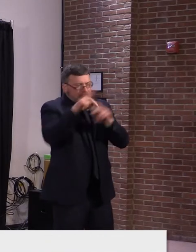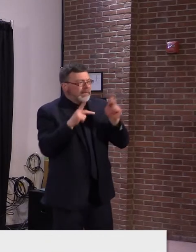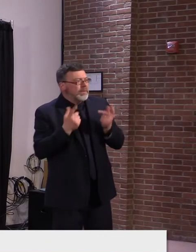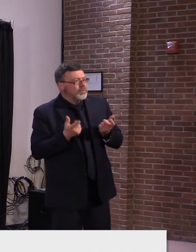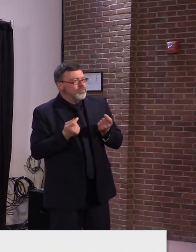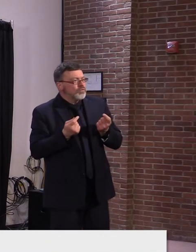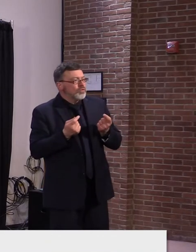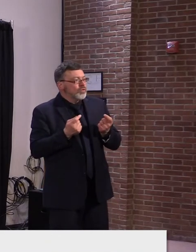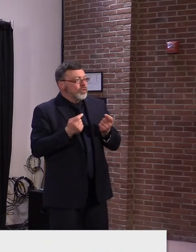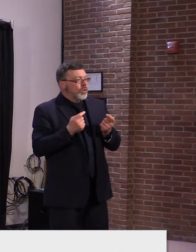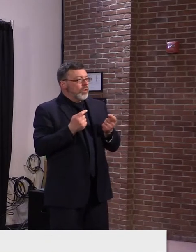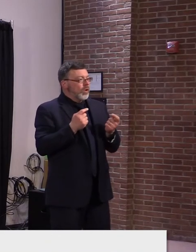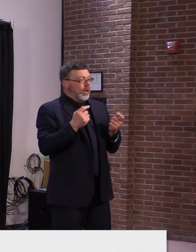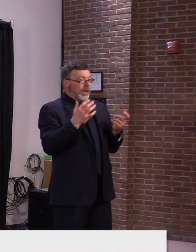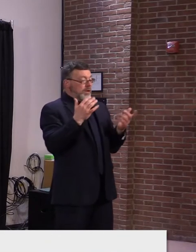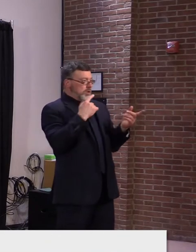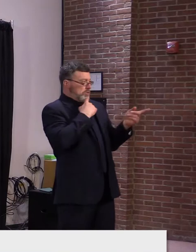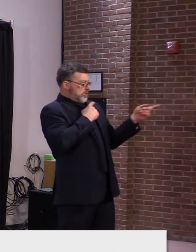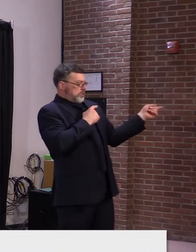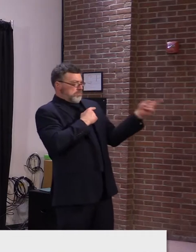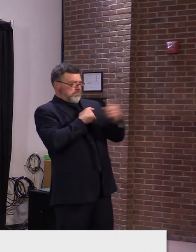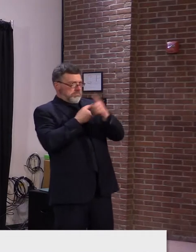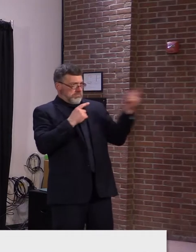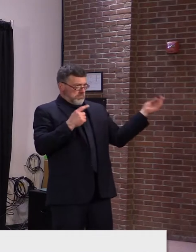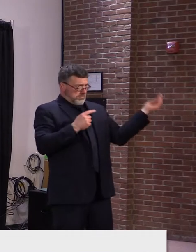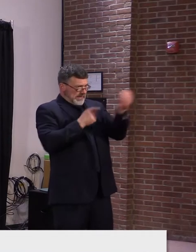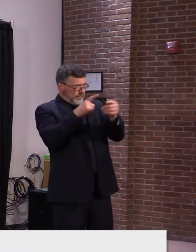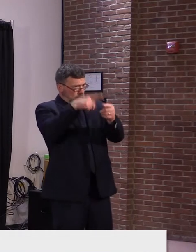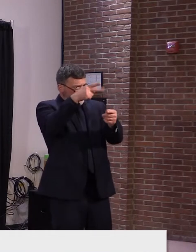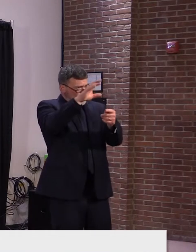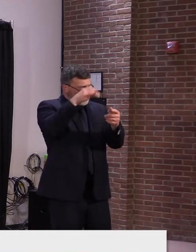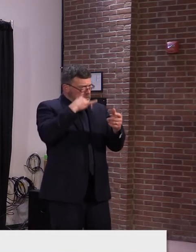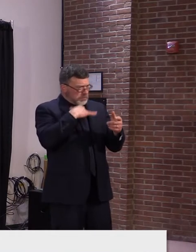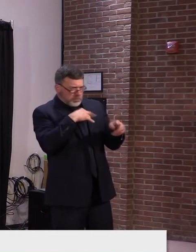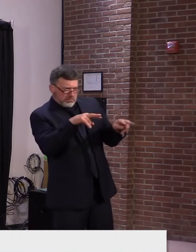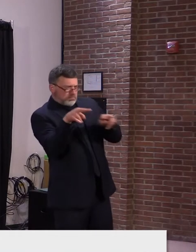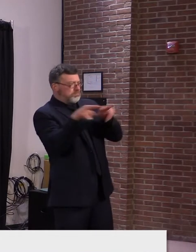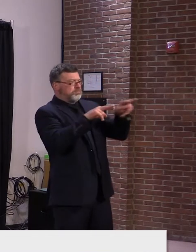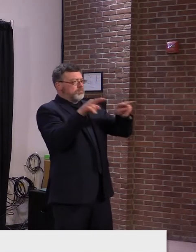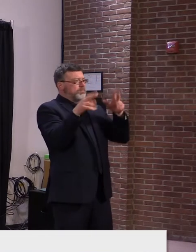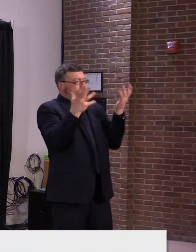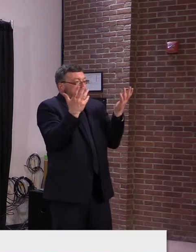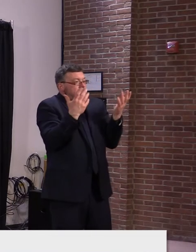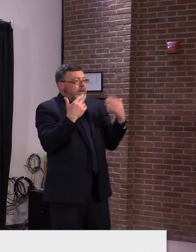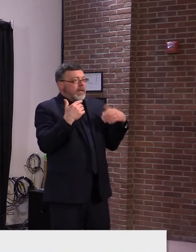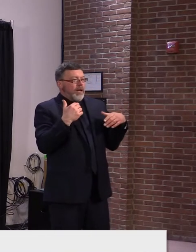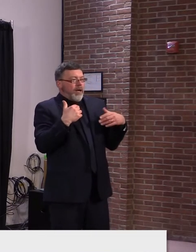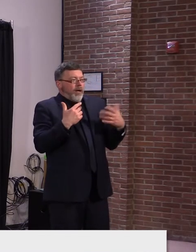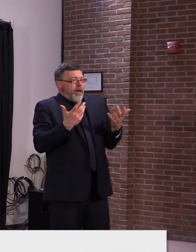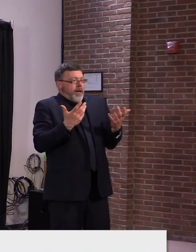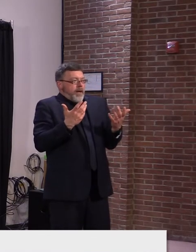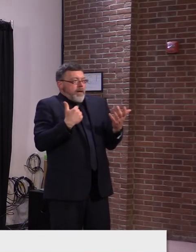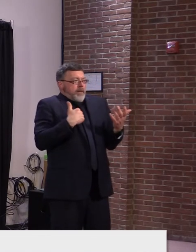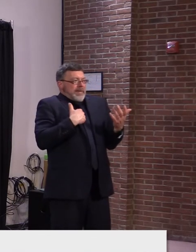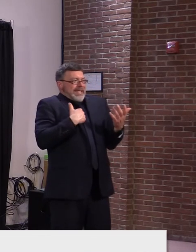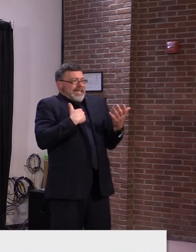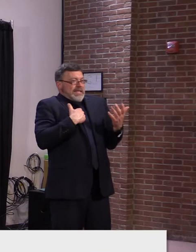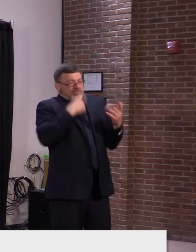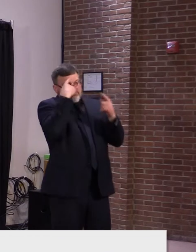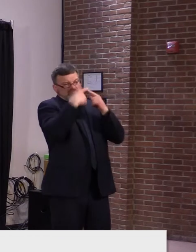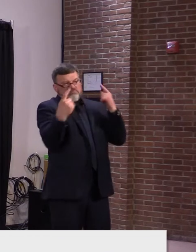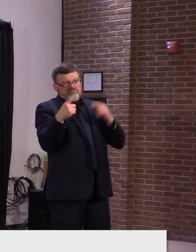to make those decisions. So once again, as you might imagine, I'm opposed